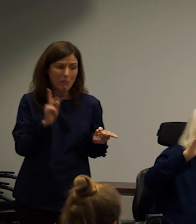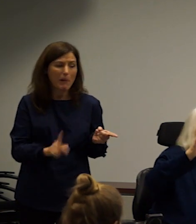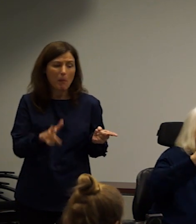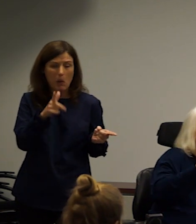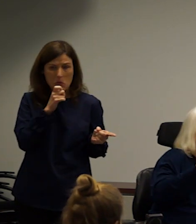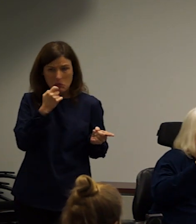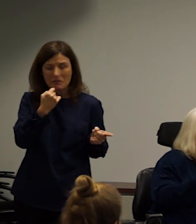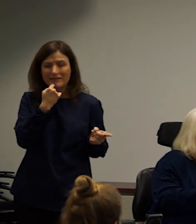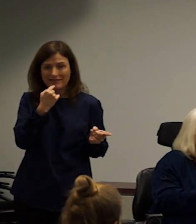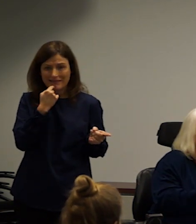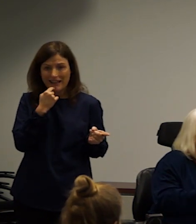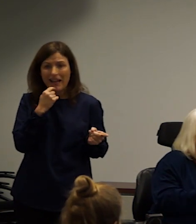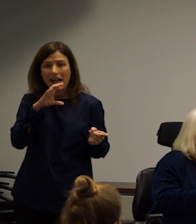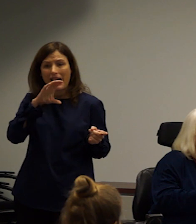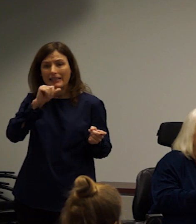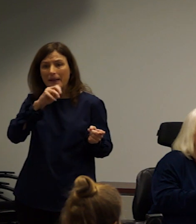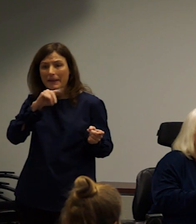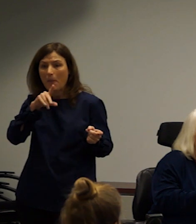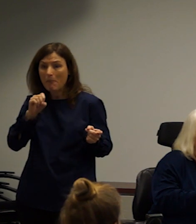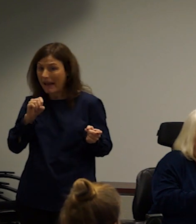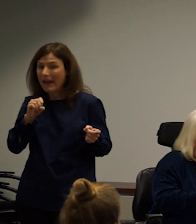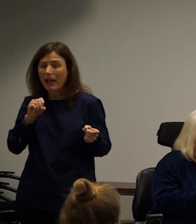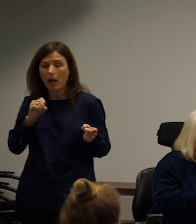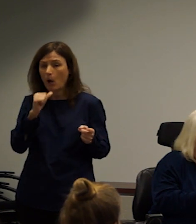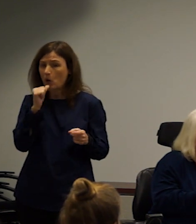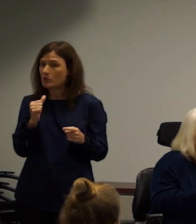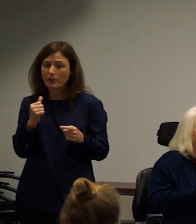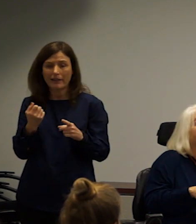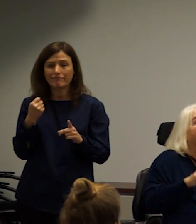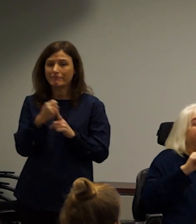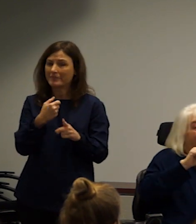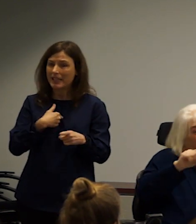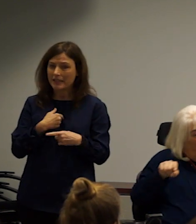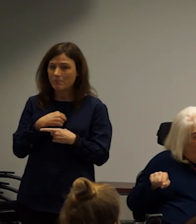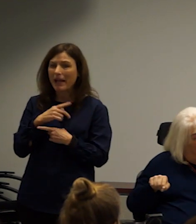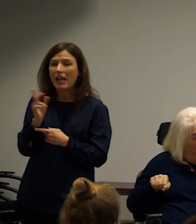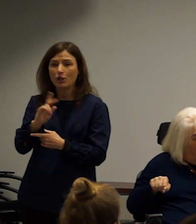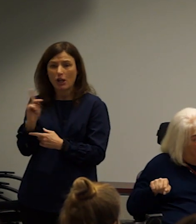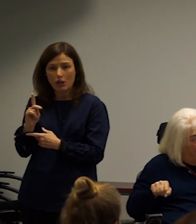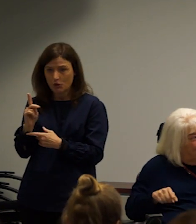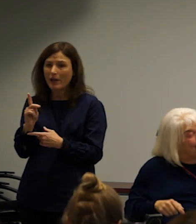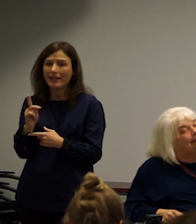who said if Camille didn't get me Katrina, I would.